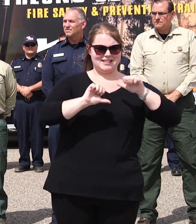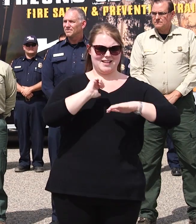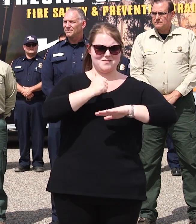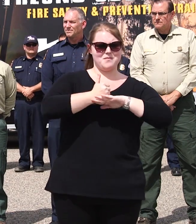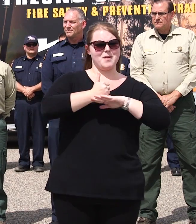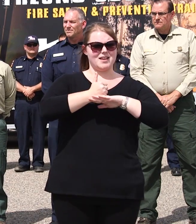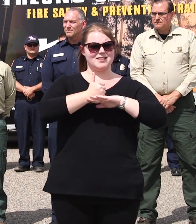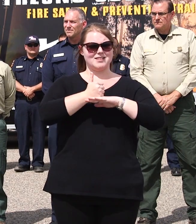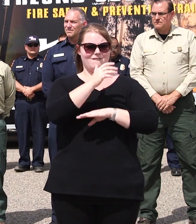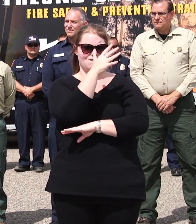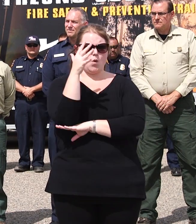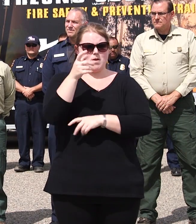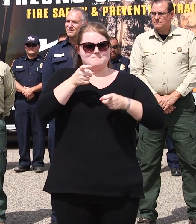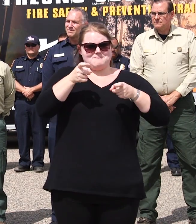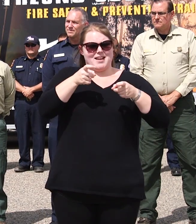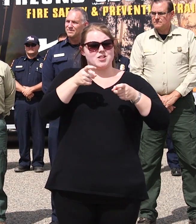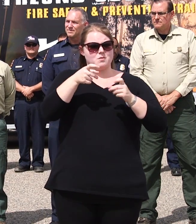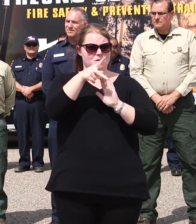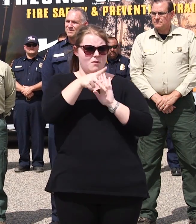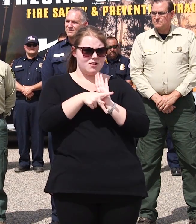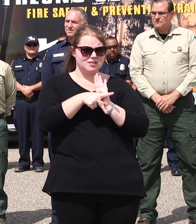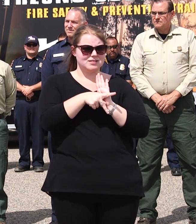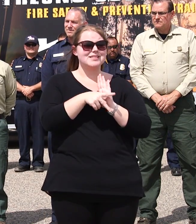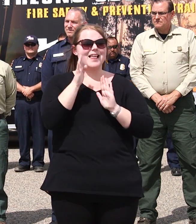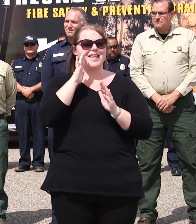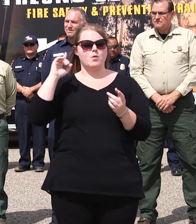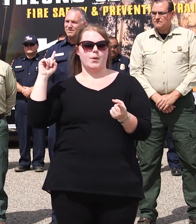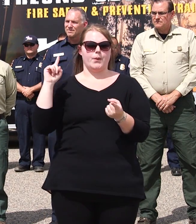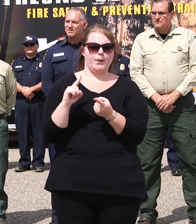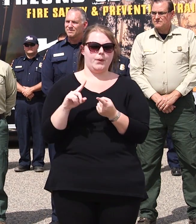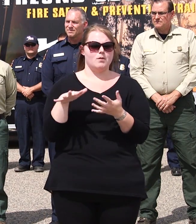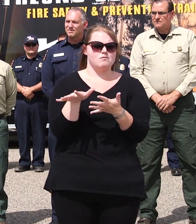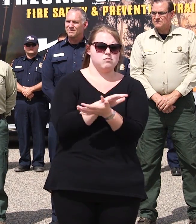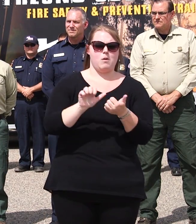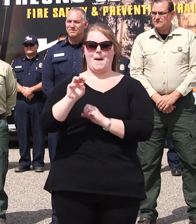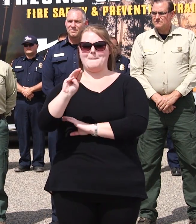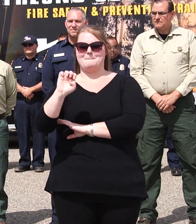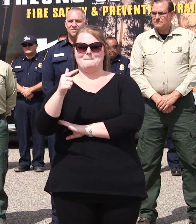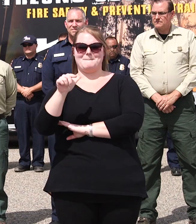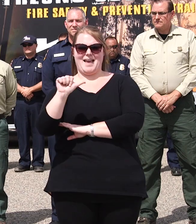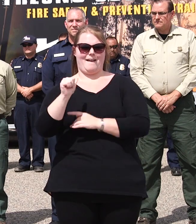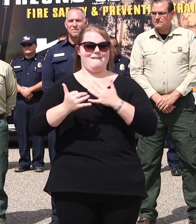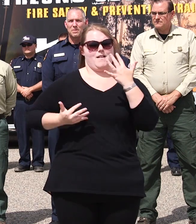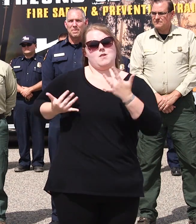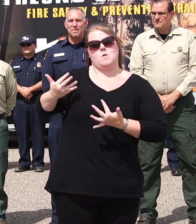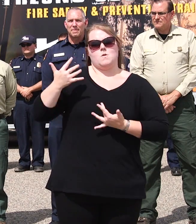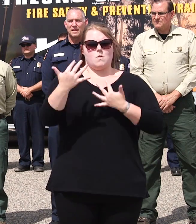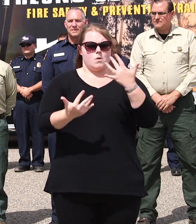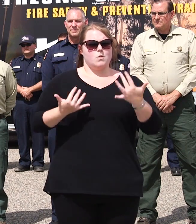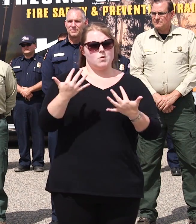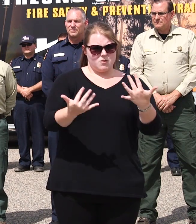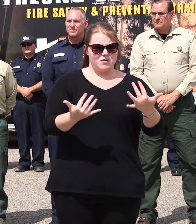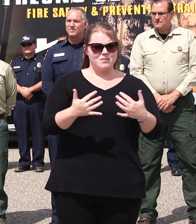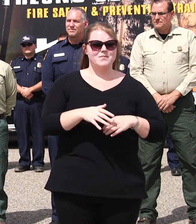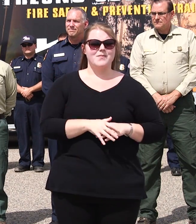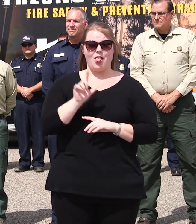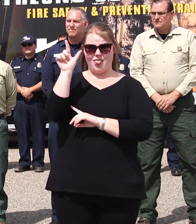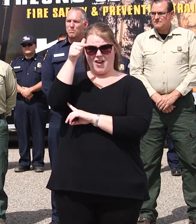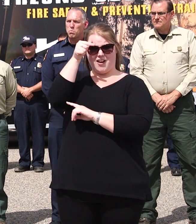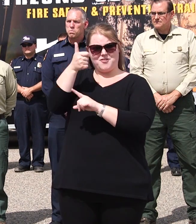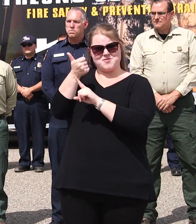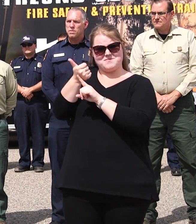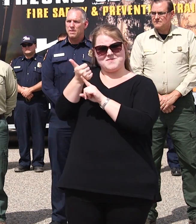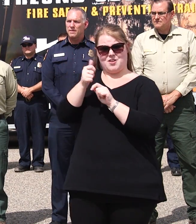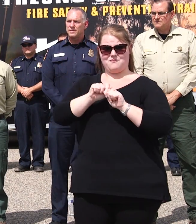forest management practices that will reduce the risk of destructive megafires. The governor's executive order, released earlier